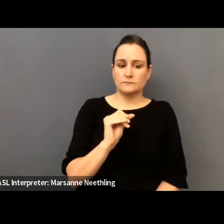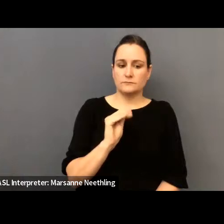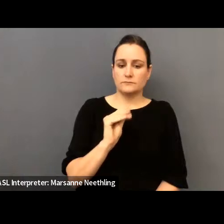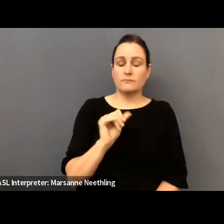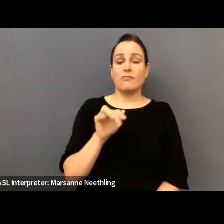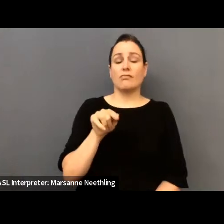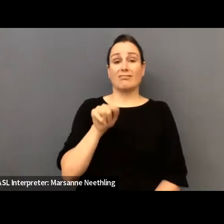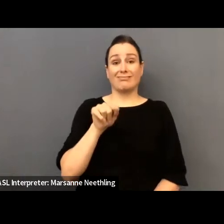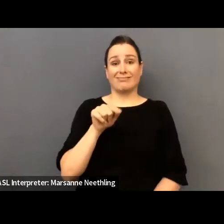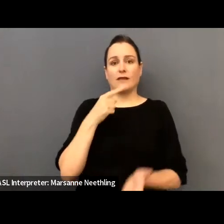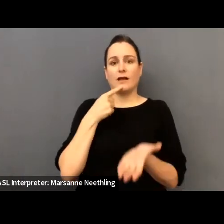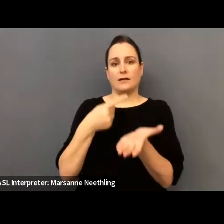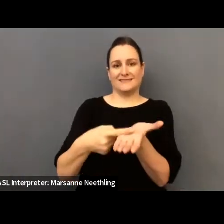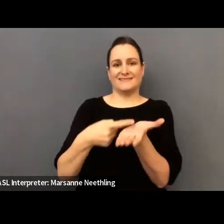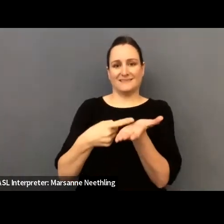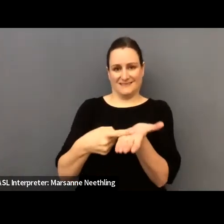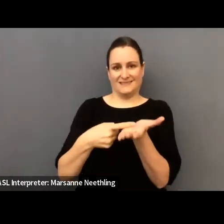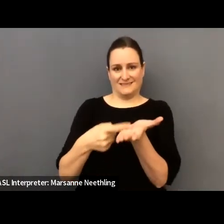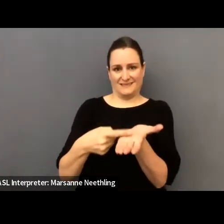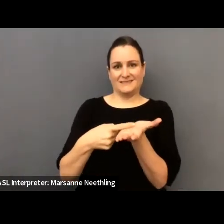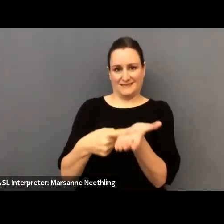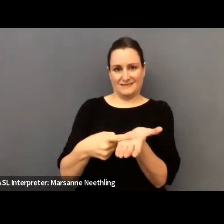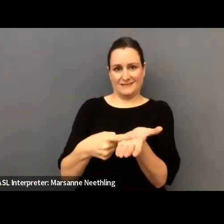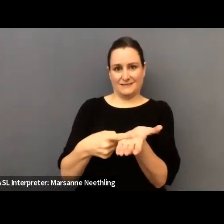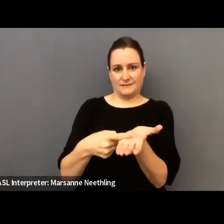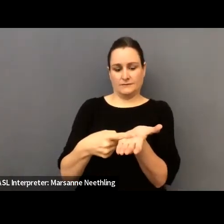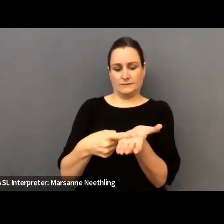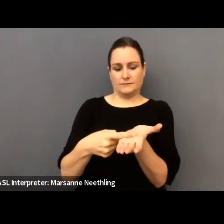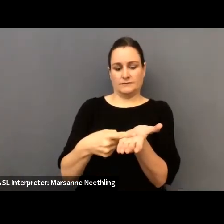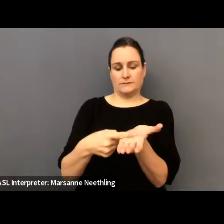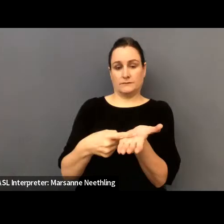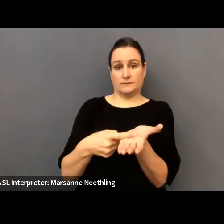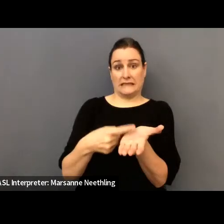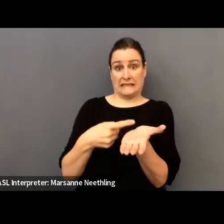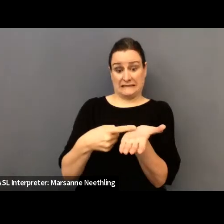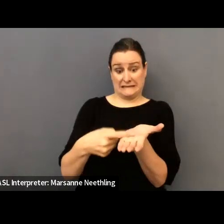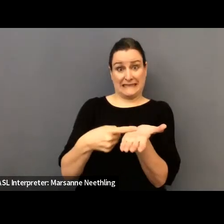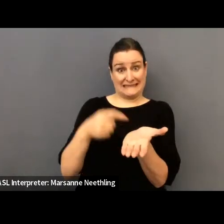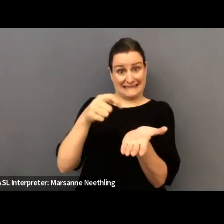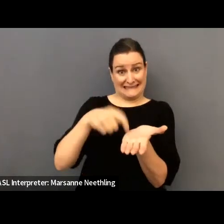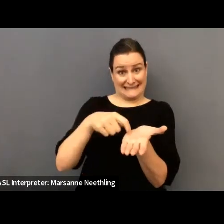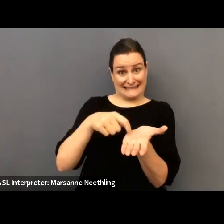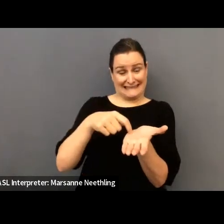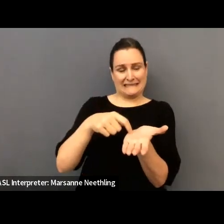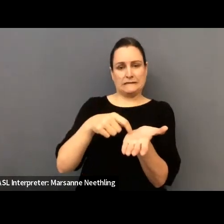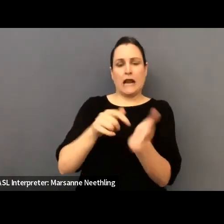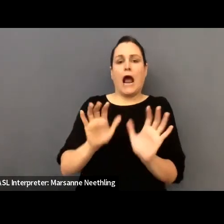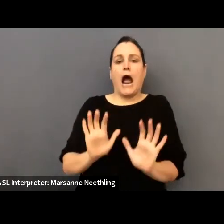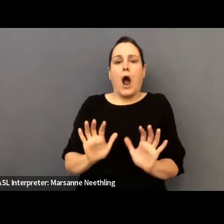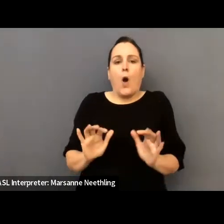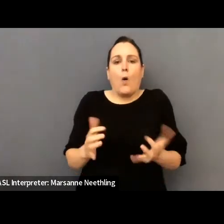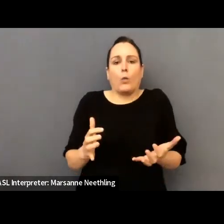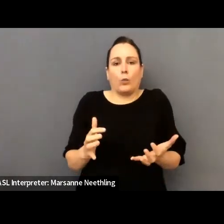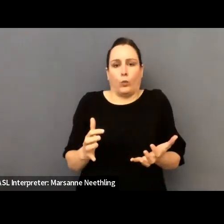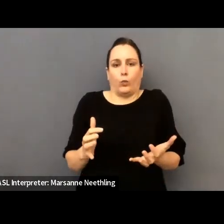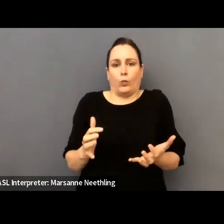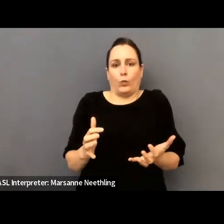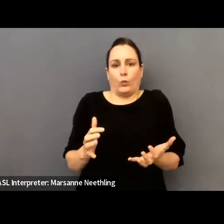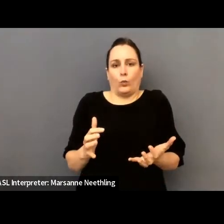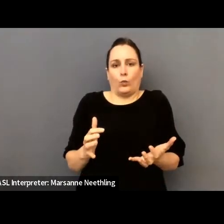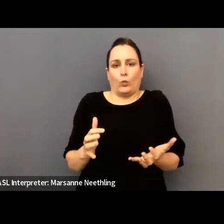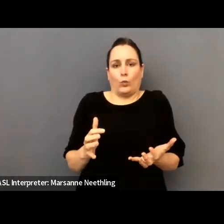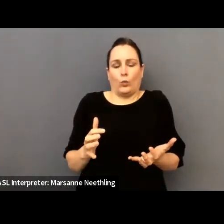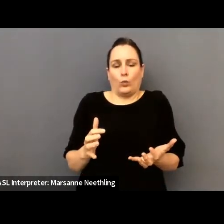discussion around creating the full inclusivity of the